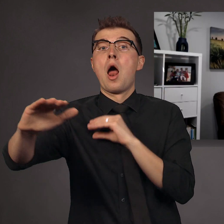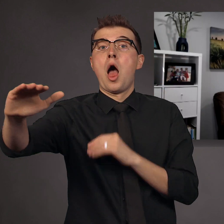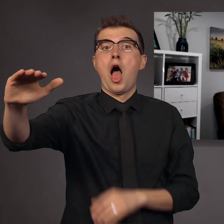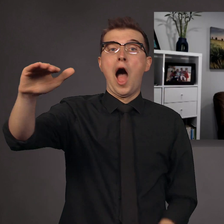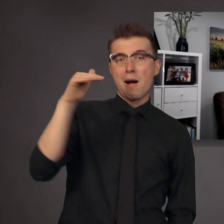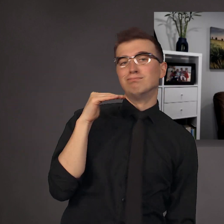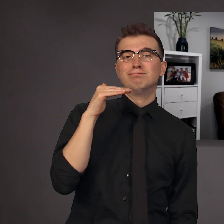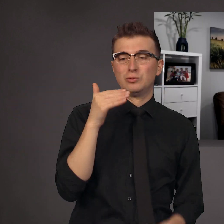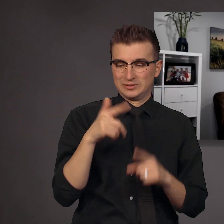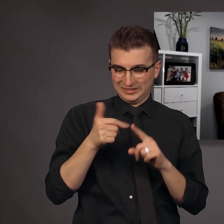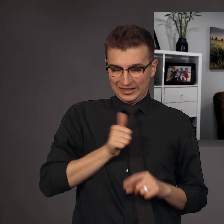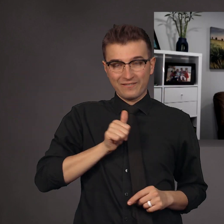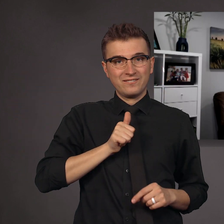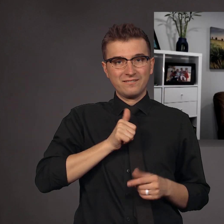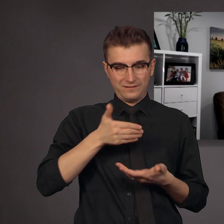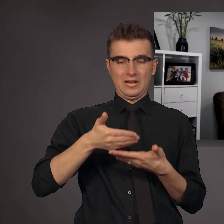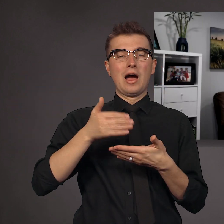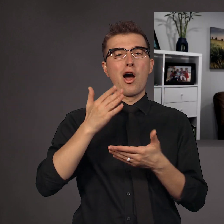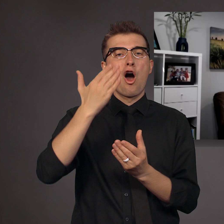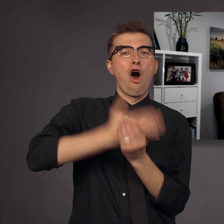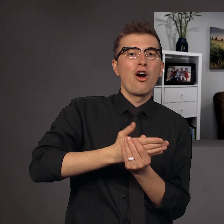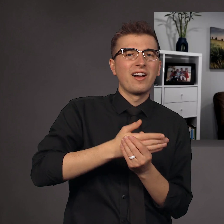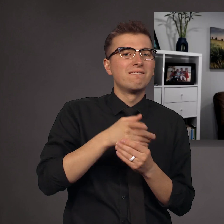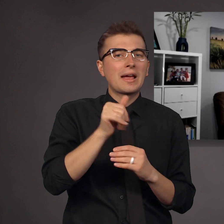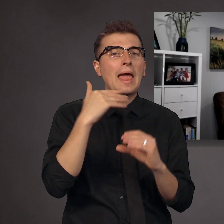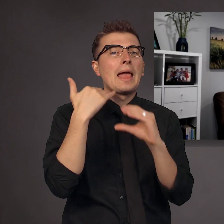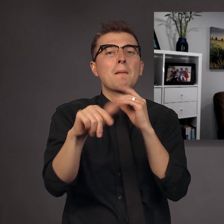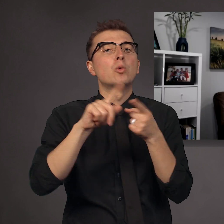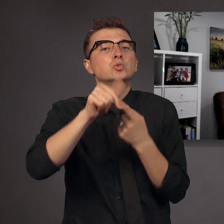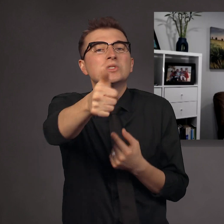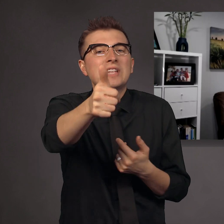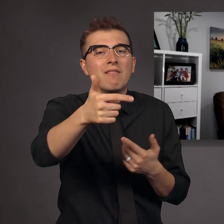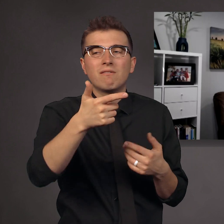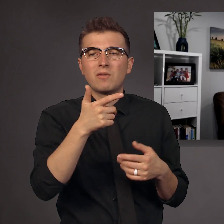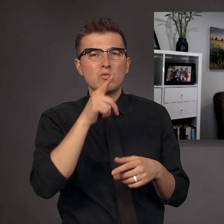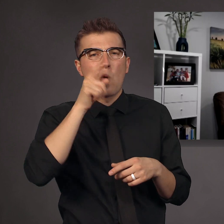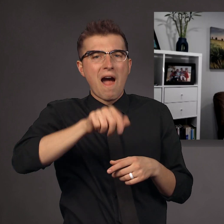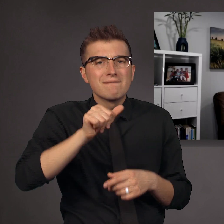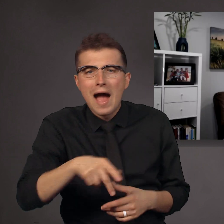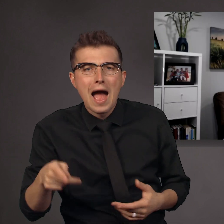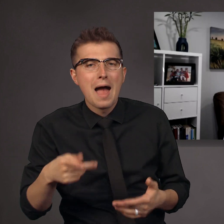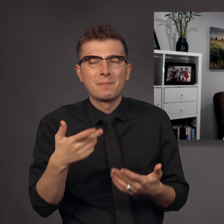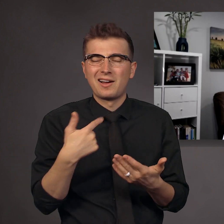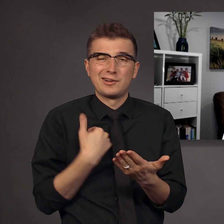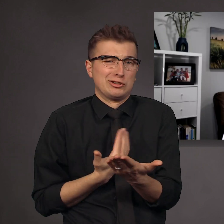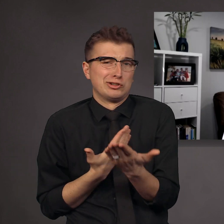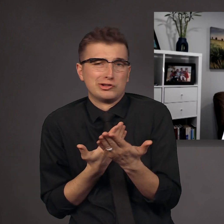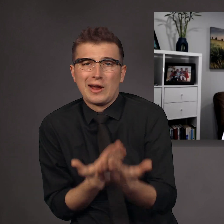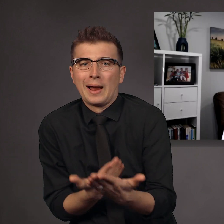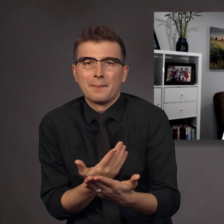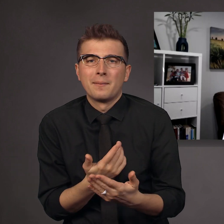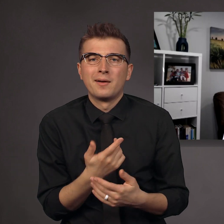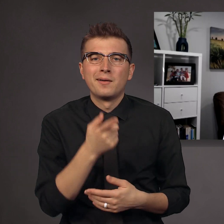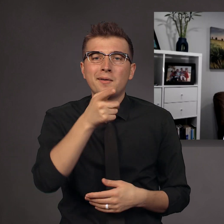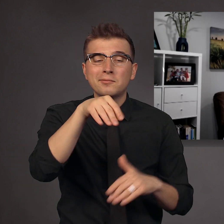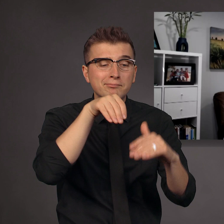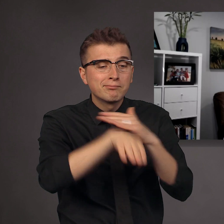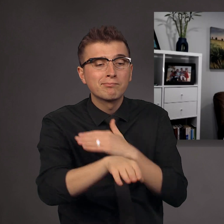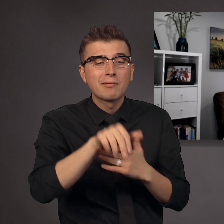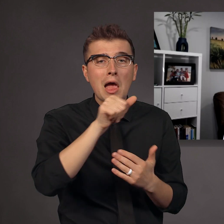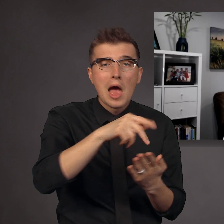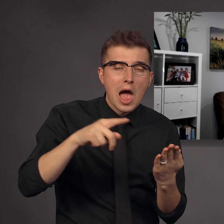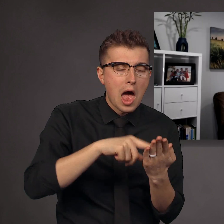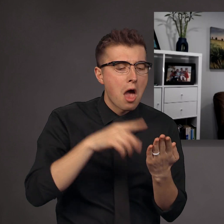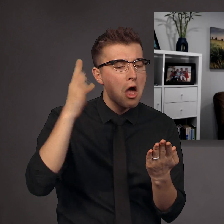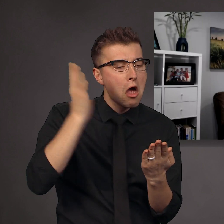or archive it somewhere. There are so many ways to do a digital journal, and I would recommend that you just go in and download a couple of the free